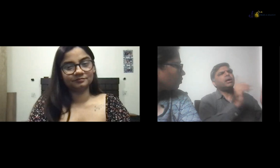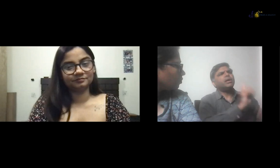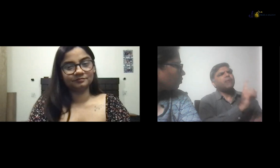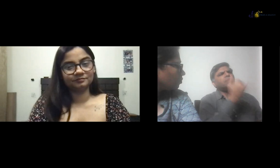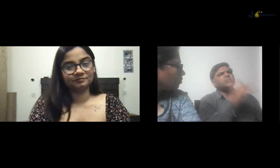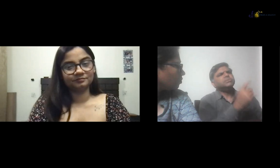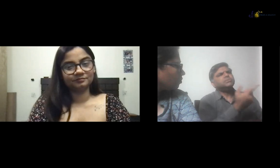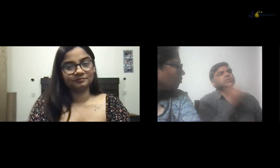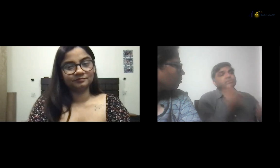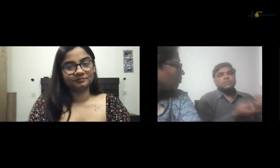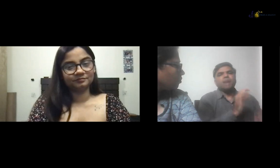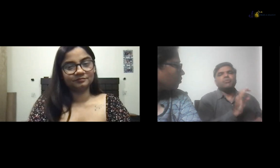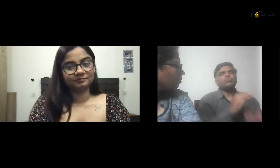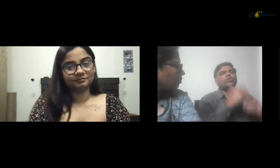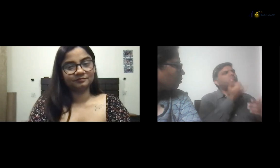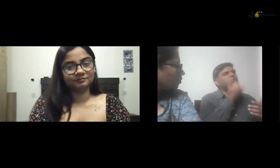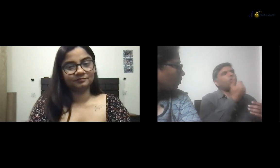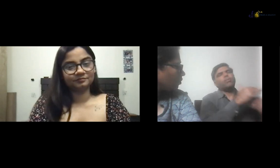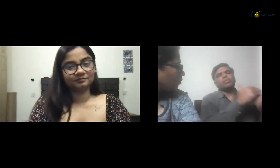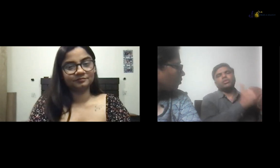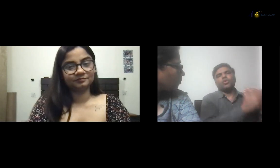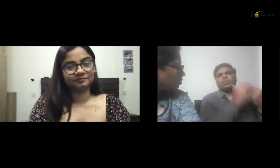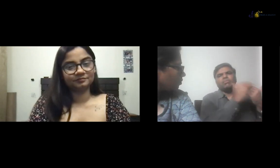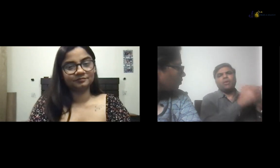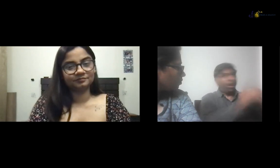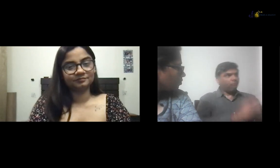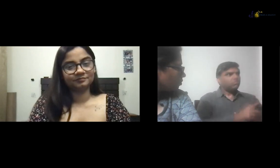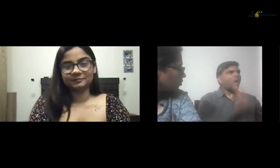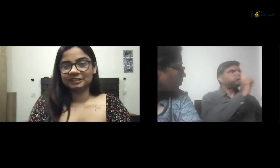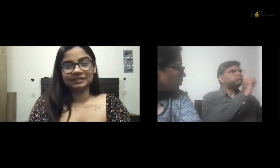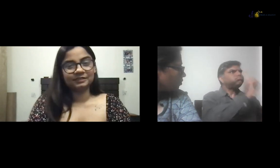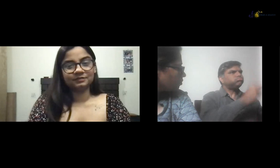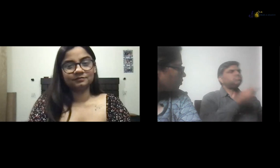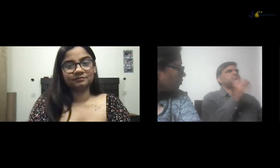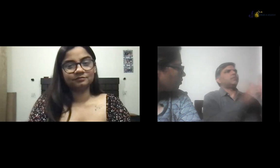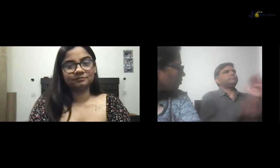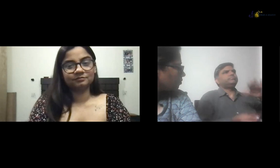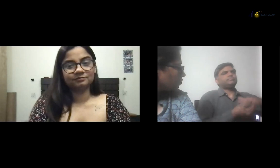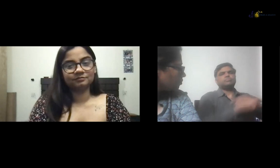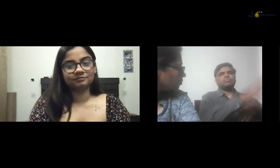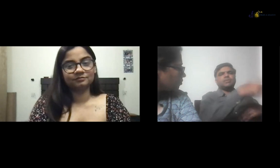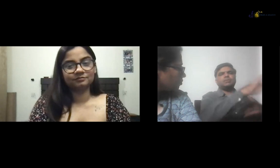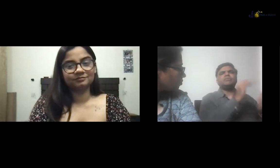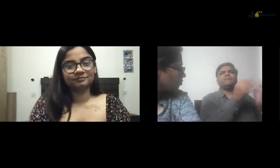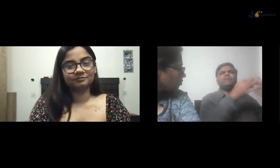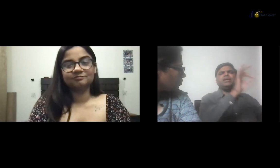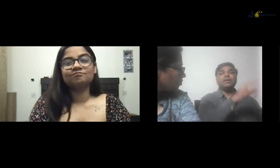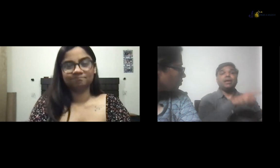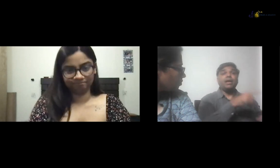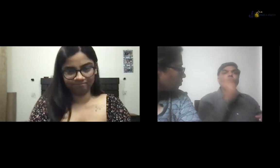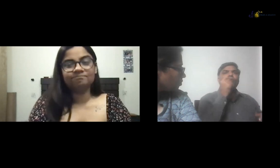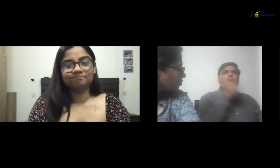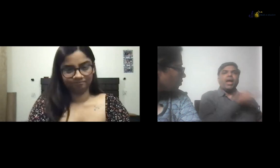For boys, we don't ask them where are you going, to whom you are going to meet. If they have done mistake, we don't ask them. So it's